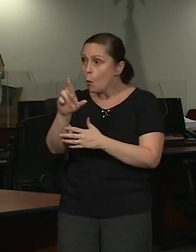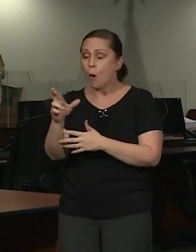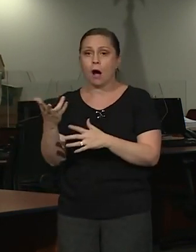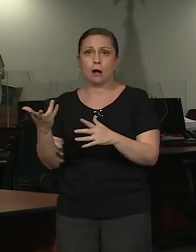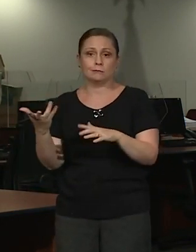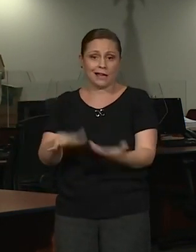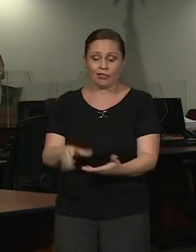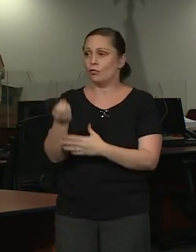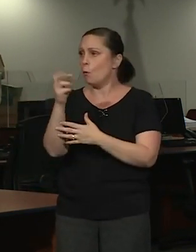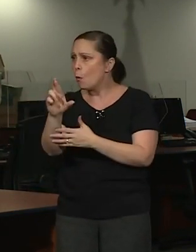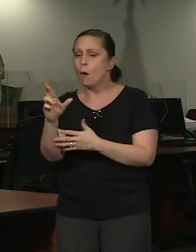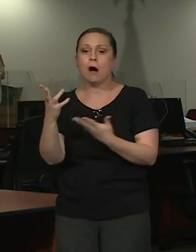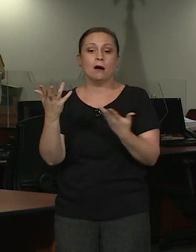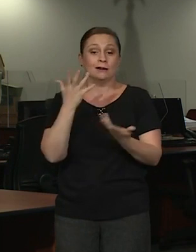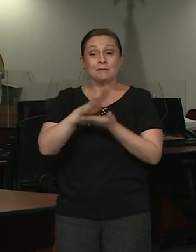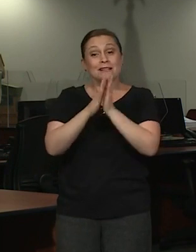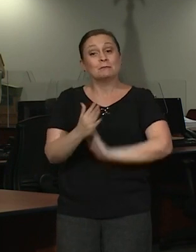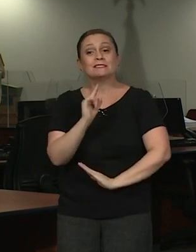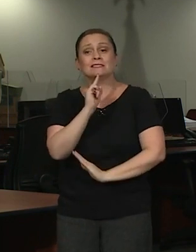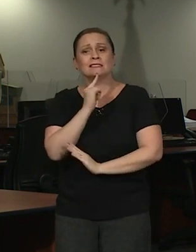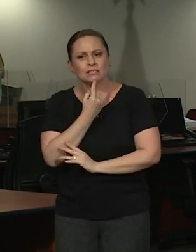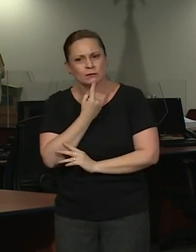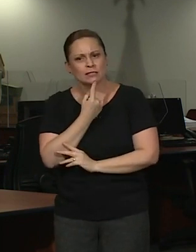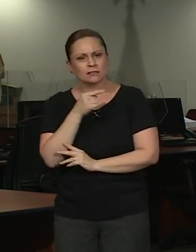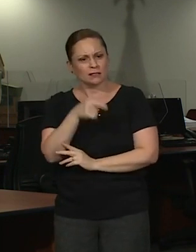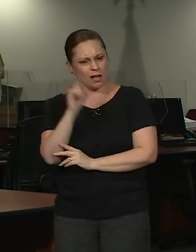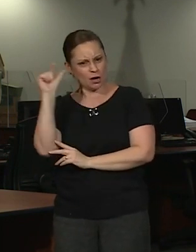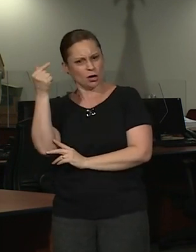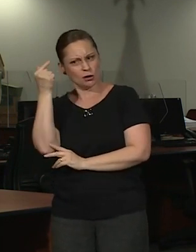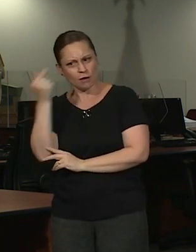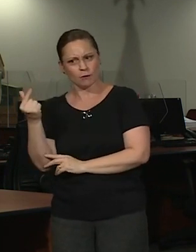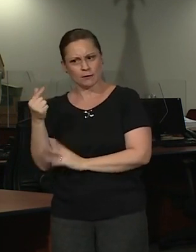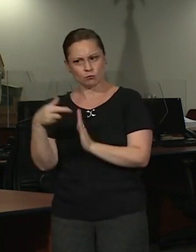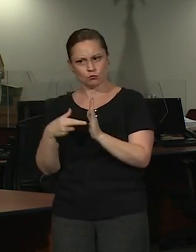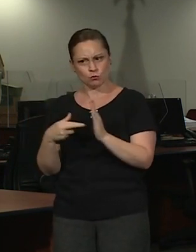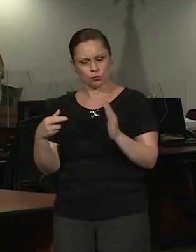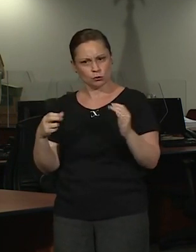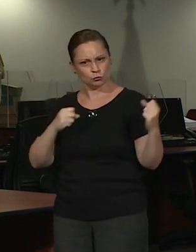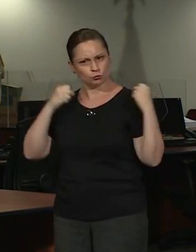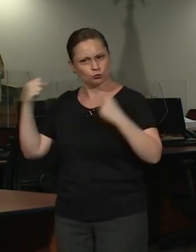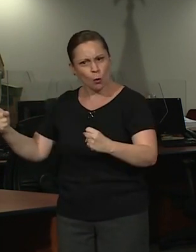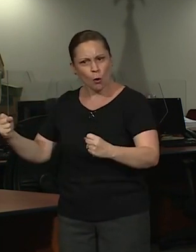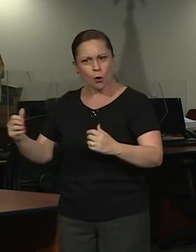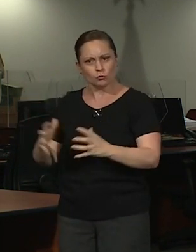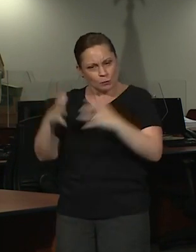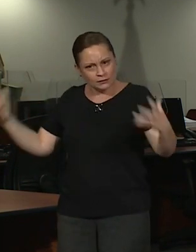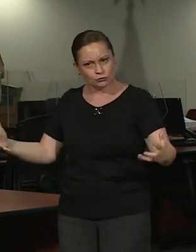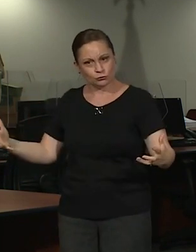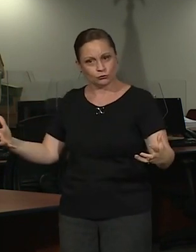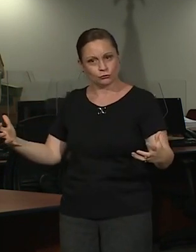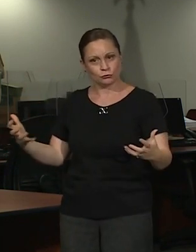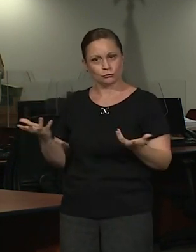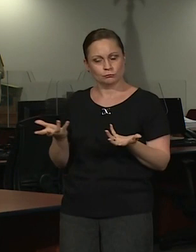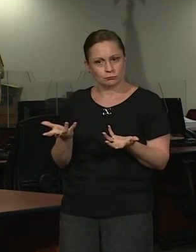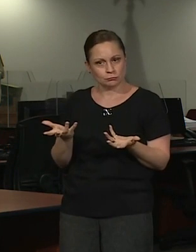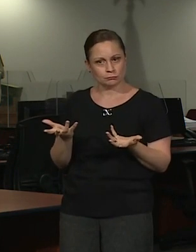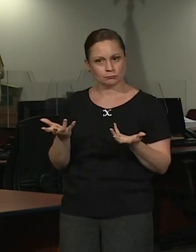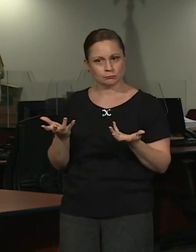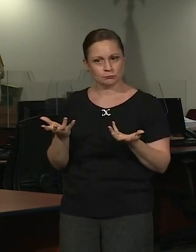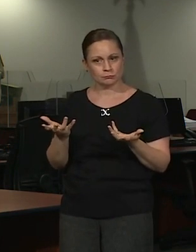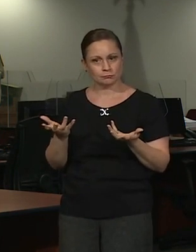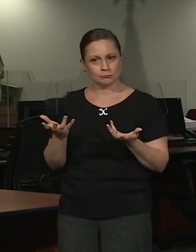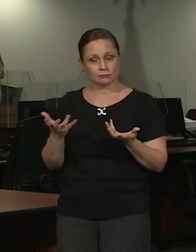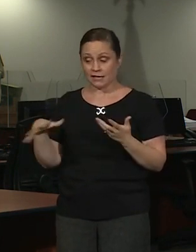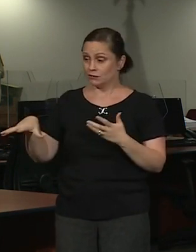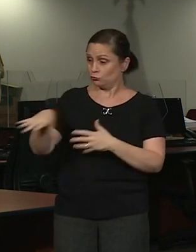serious thing. Was this government rule one that was too strong, that was over the top, and that took